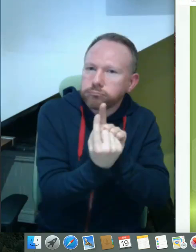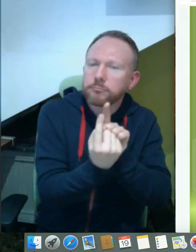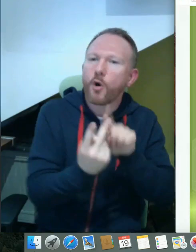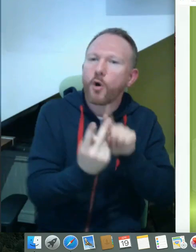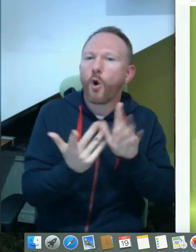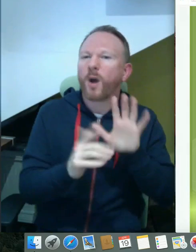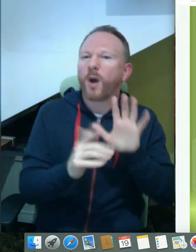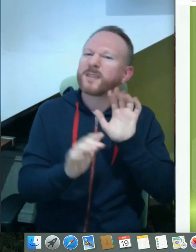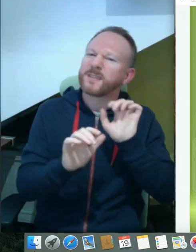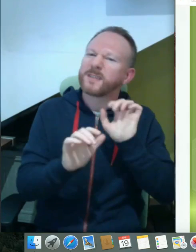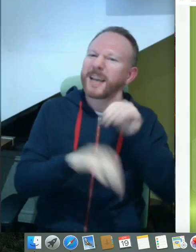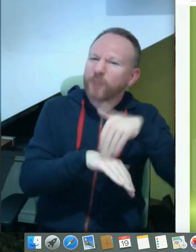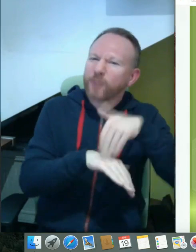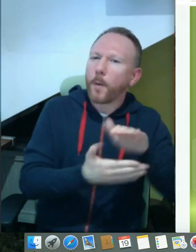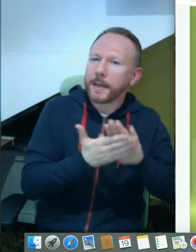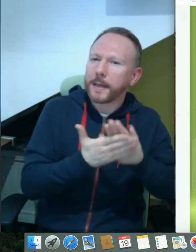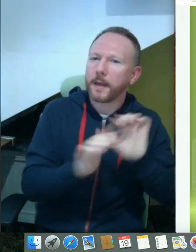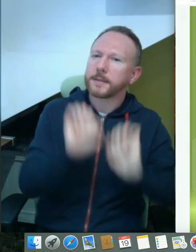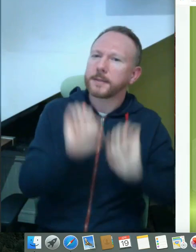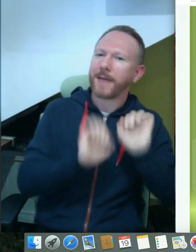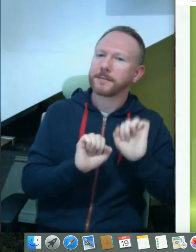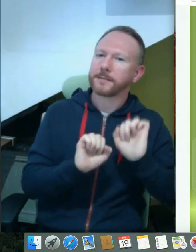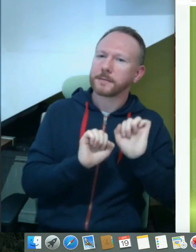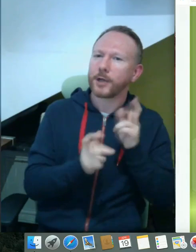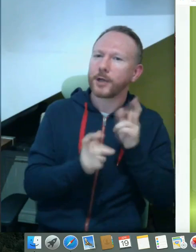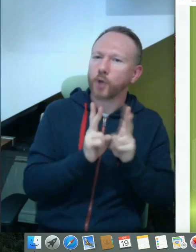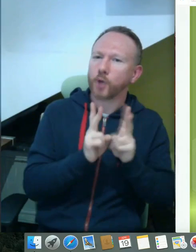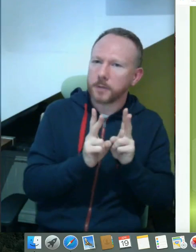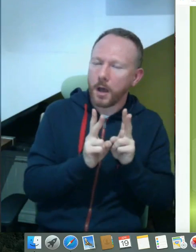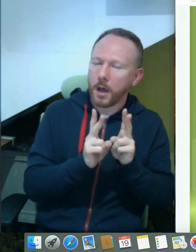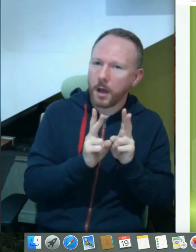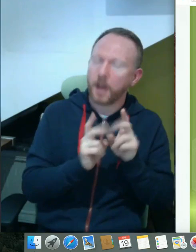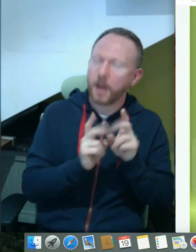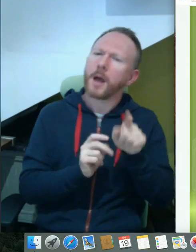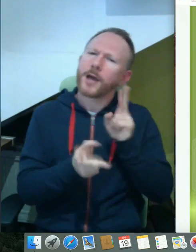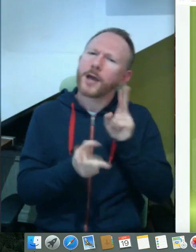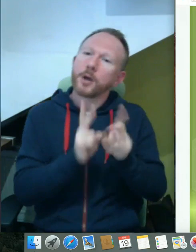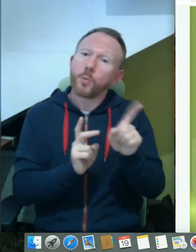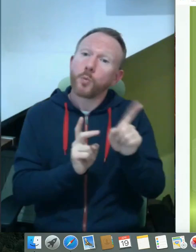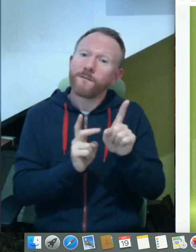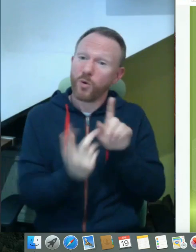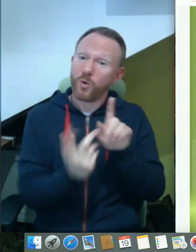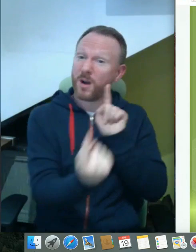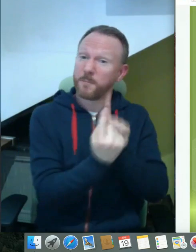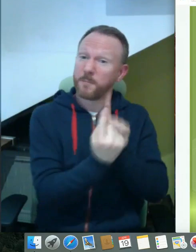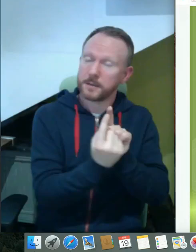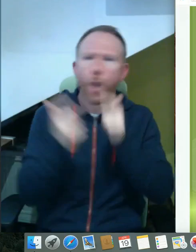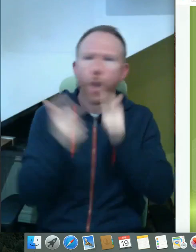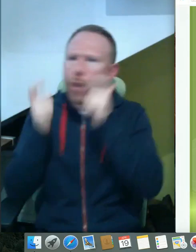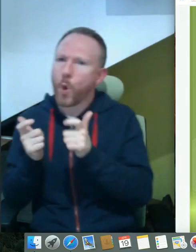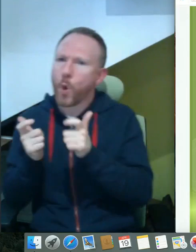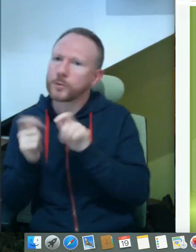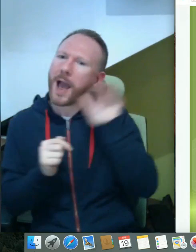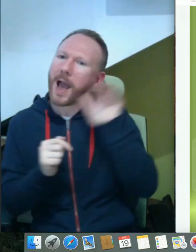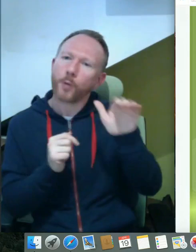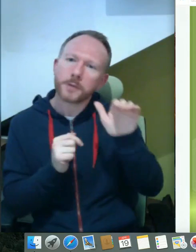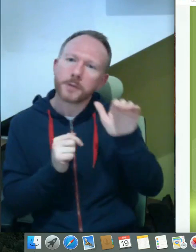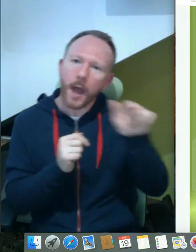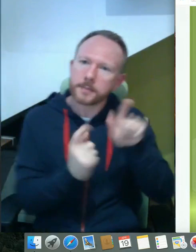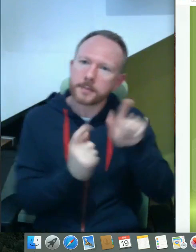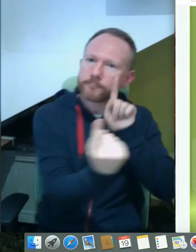court with the deaf party so that they can give instruction to and access advice from their